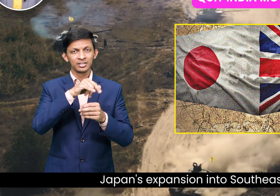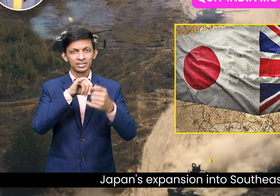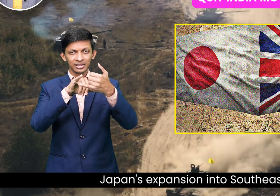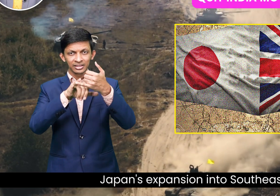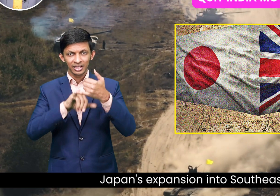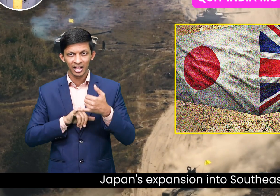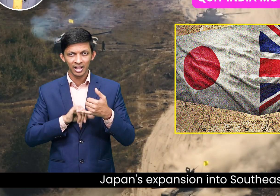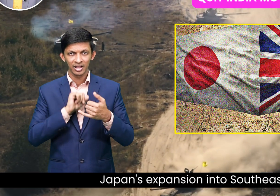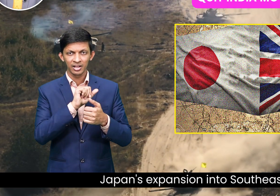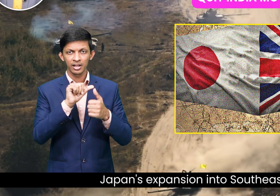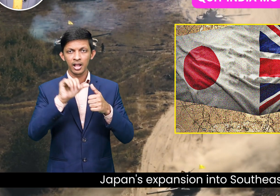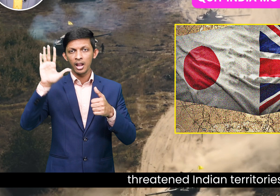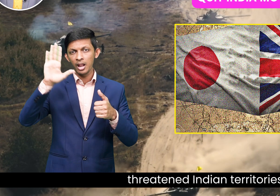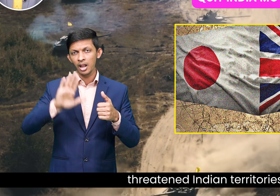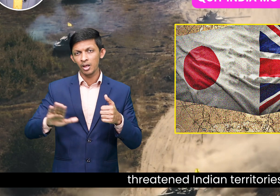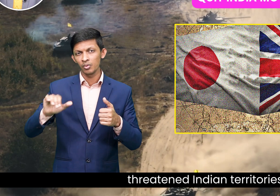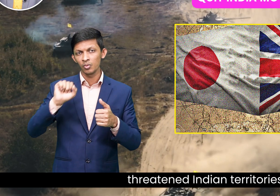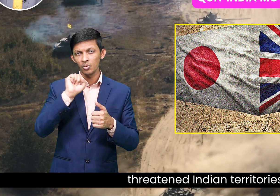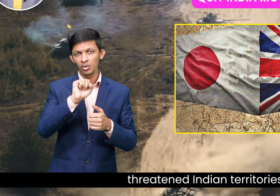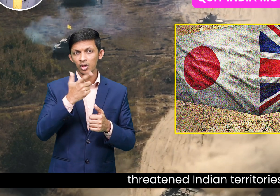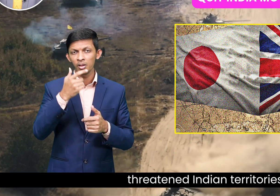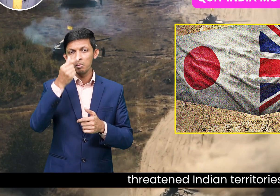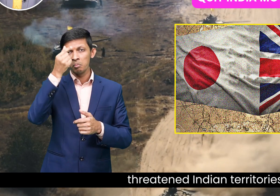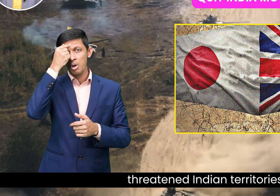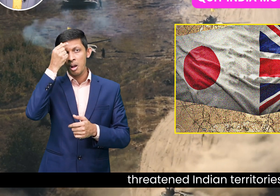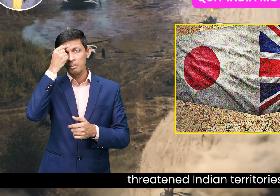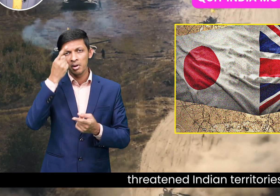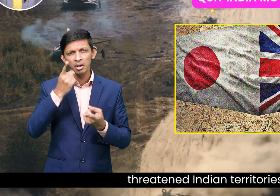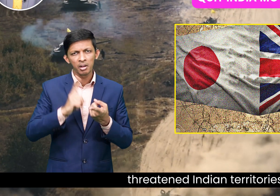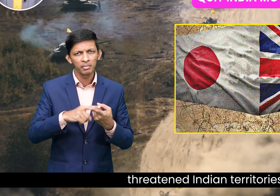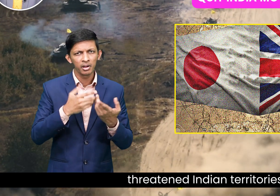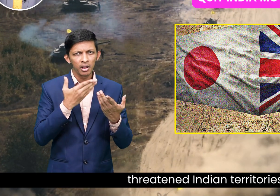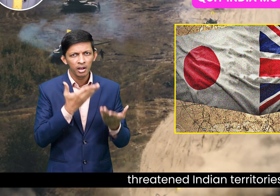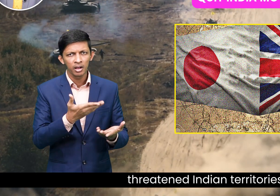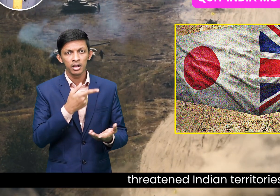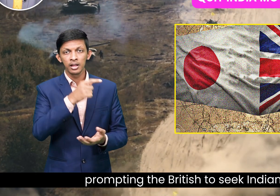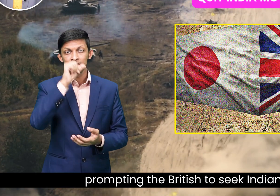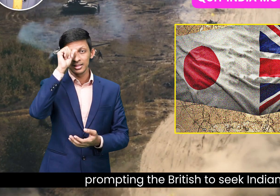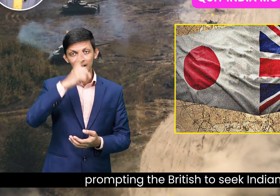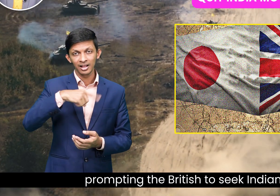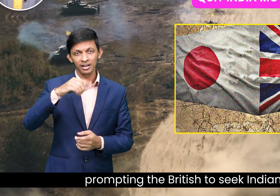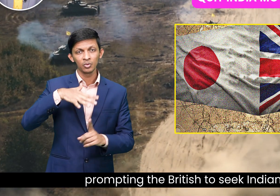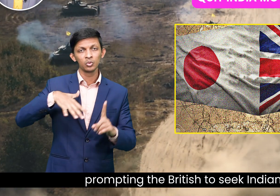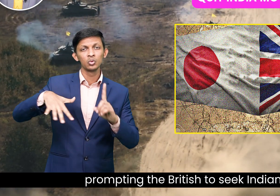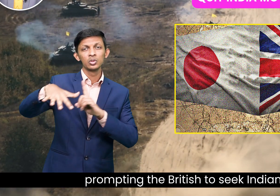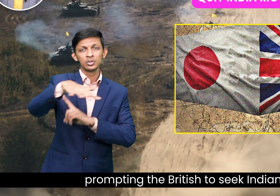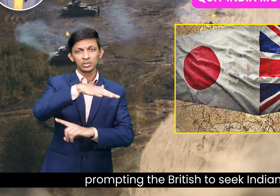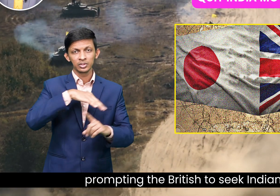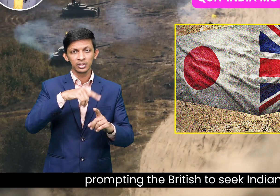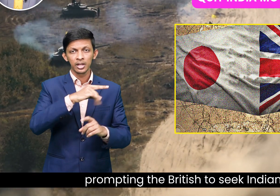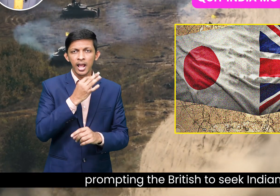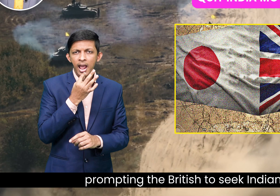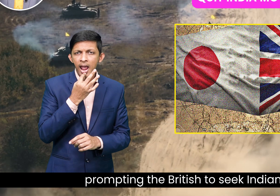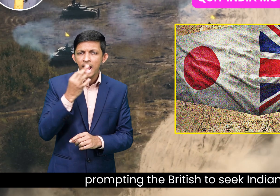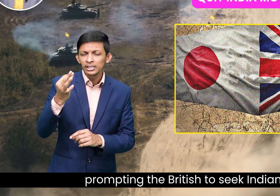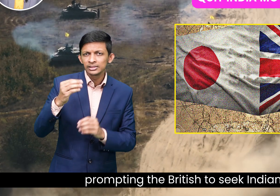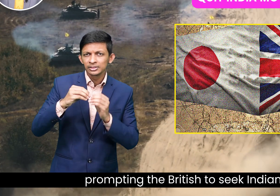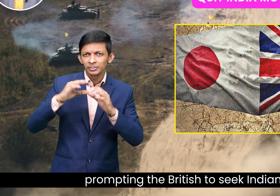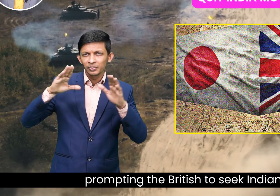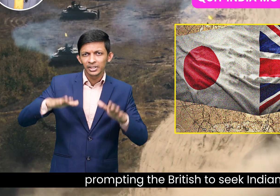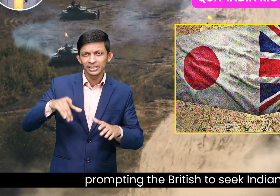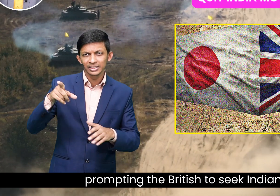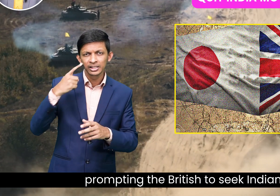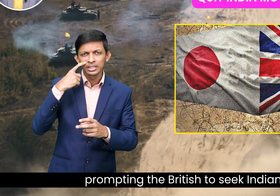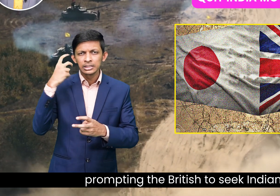into Southeast Asia threatened Indian territories, prompting the British to seek